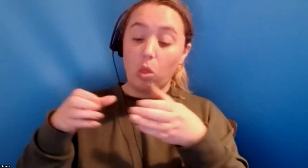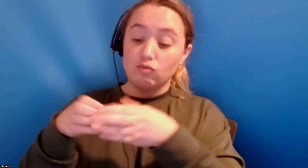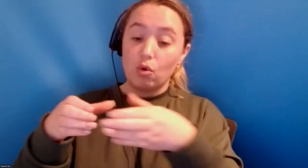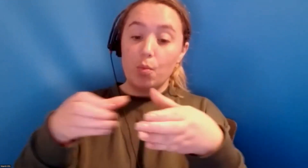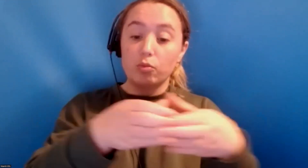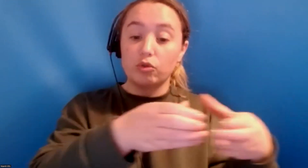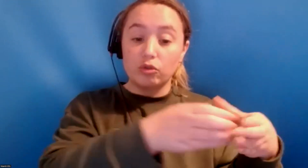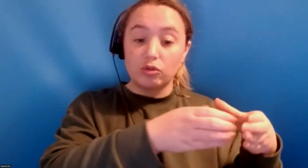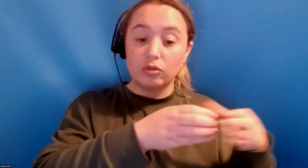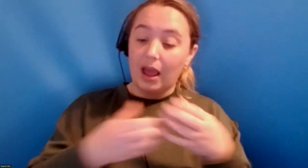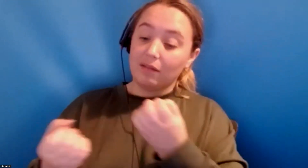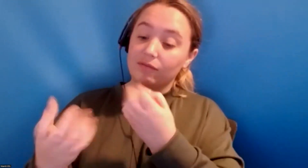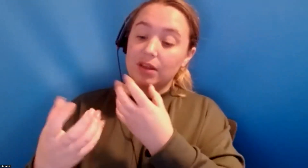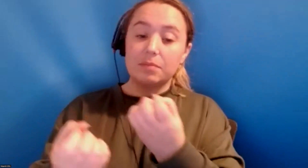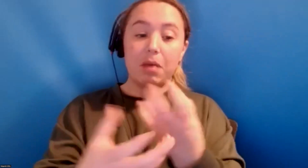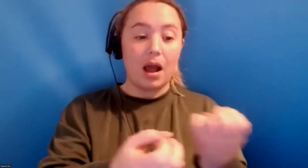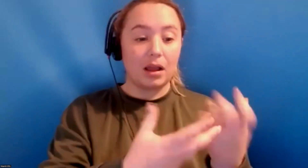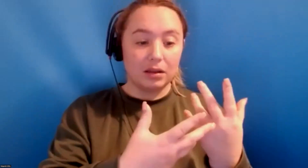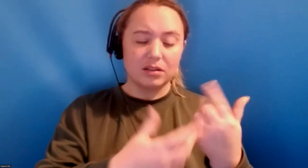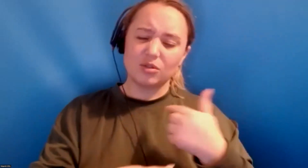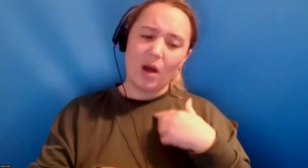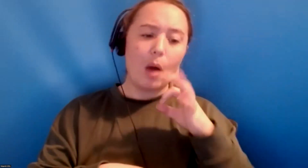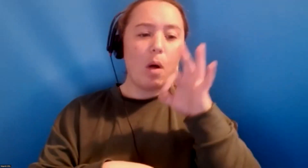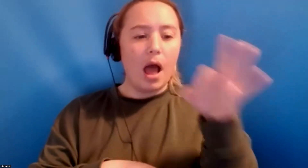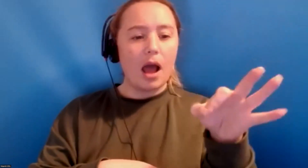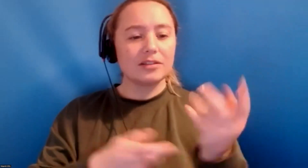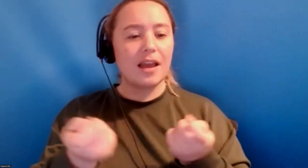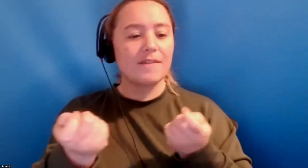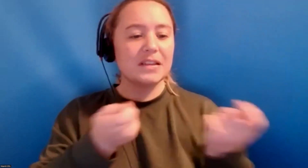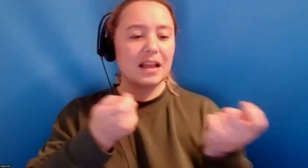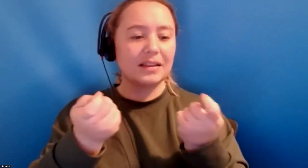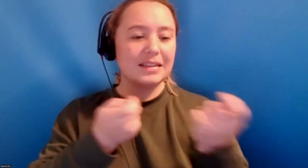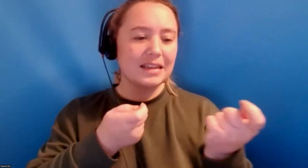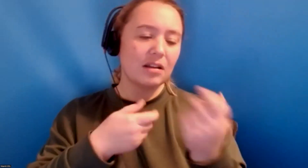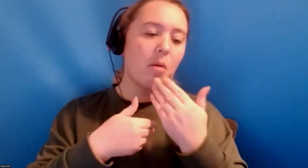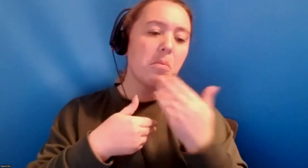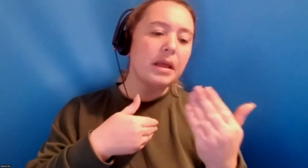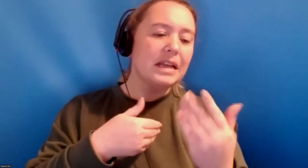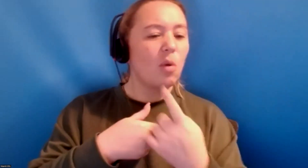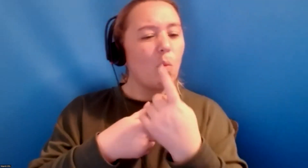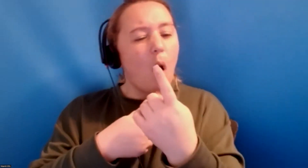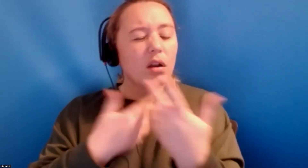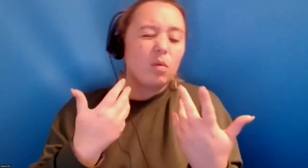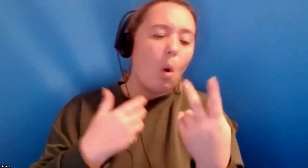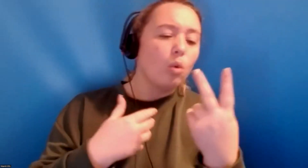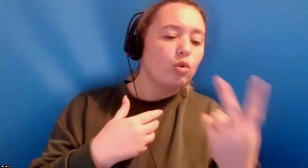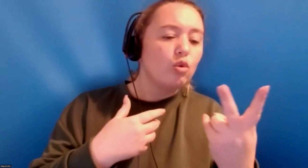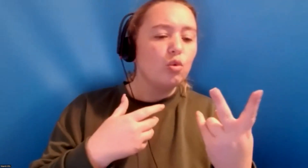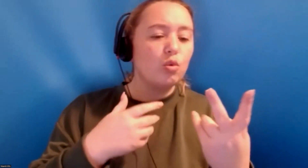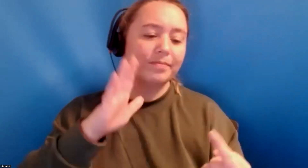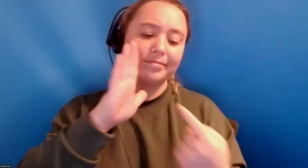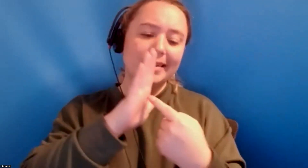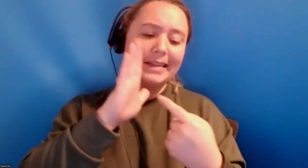we had. So I'm going to call on each of the facilitators just to give us a kind of a highlight of one or two key things that came up in their